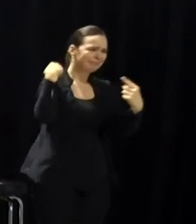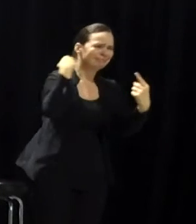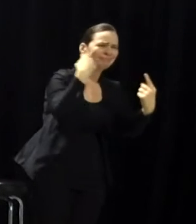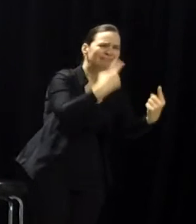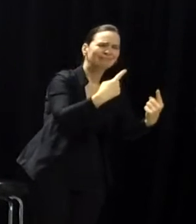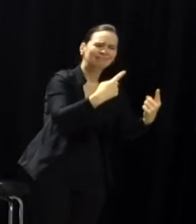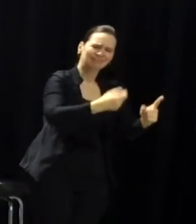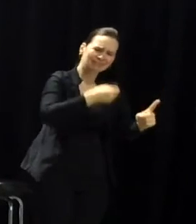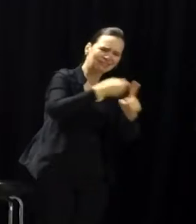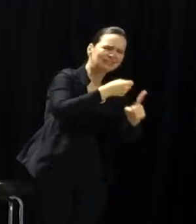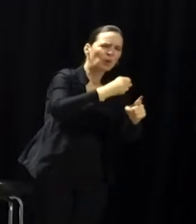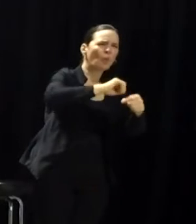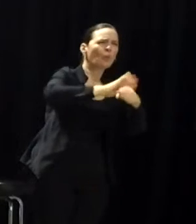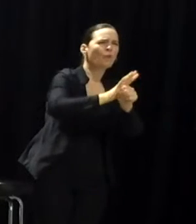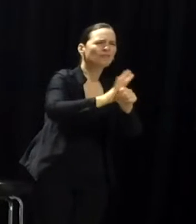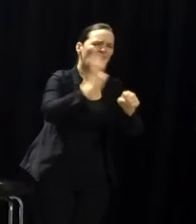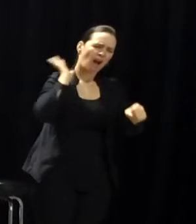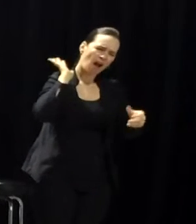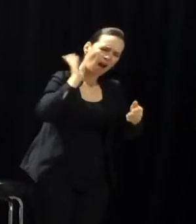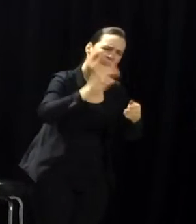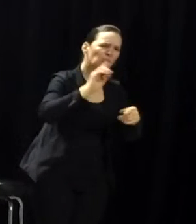those out there that have lost loved ones.